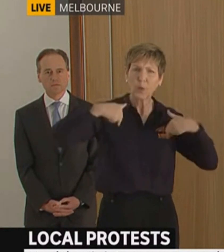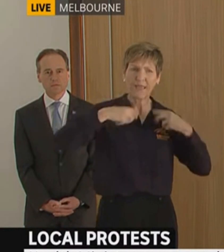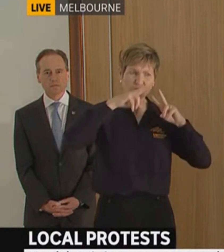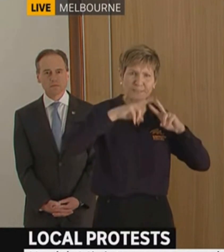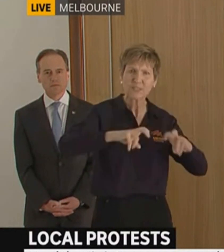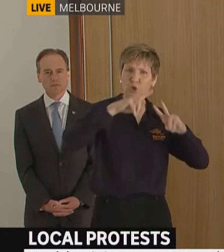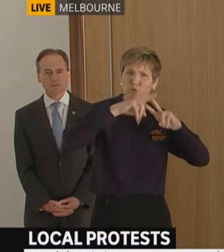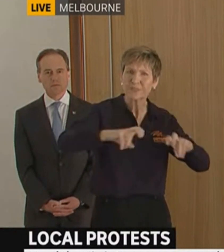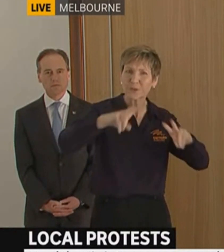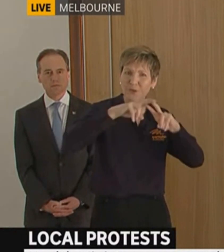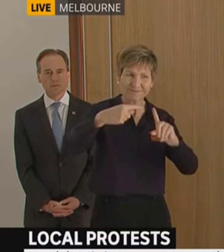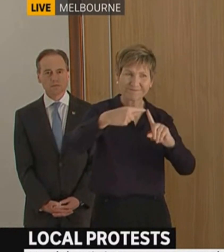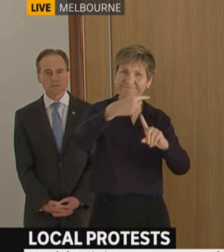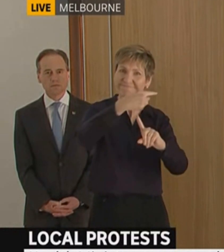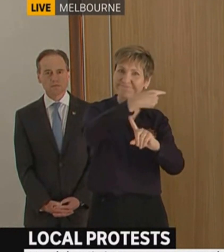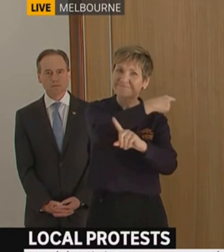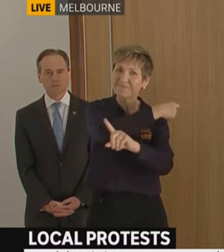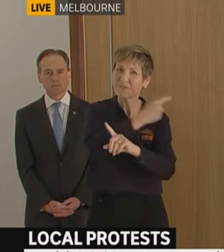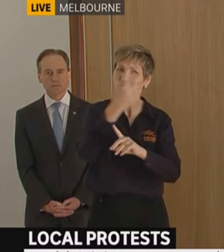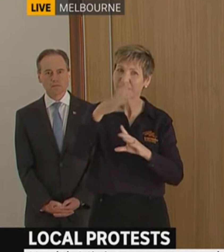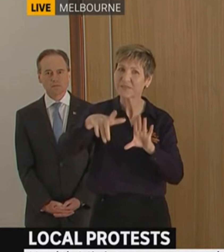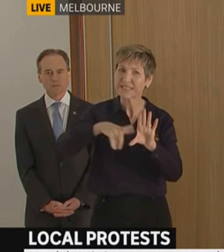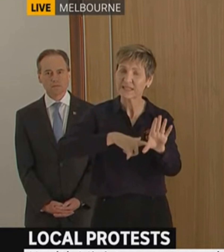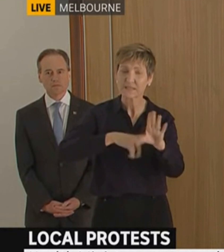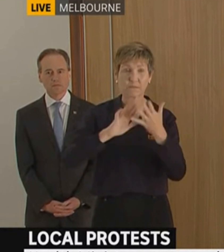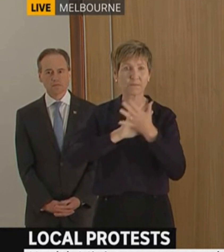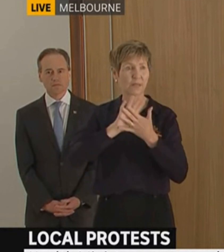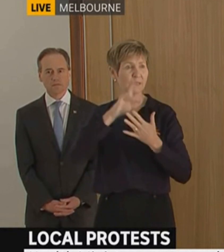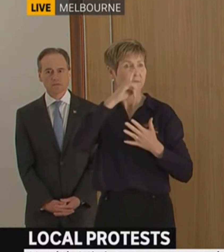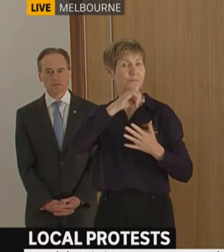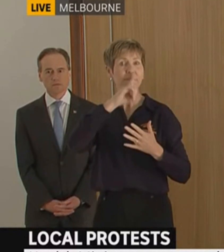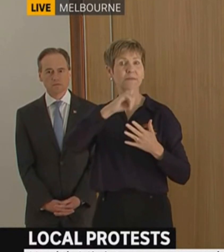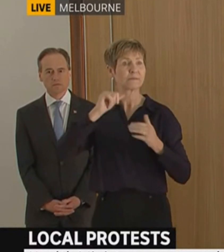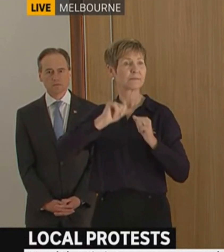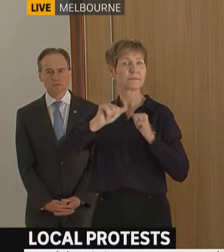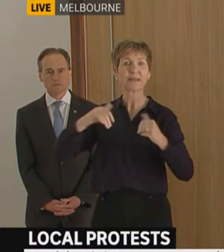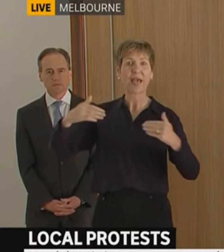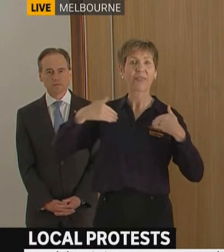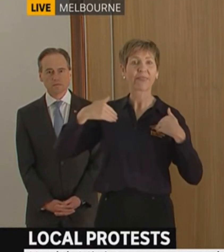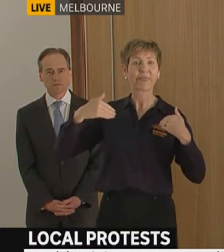been remarkable, and it's increased the standard of living, the quality of living